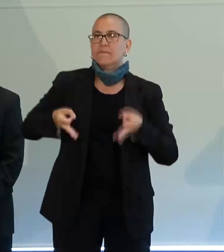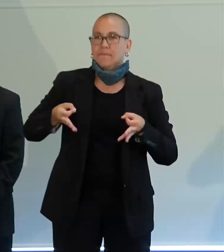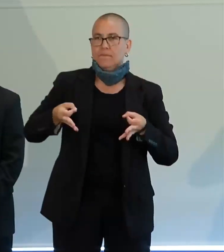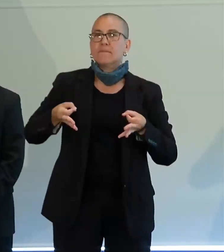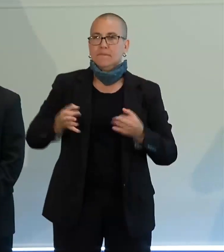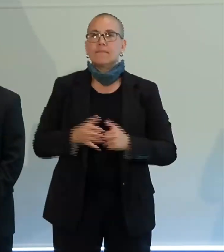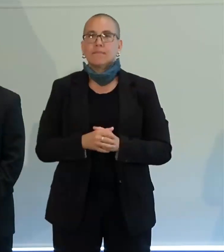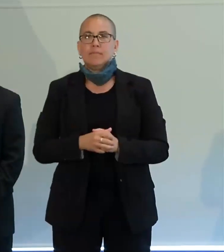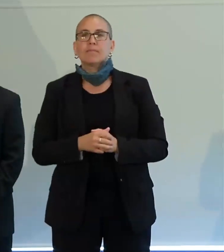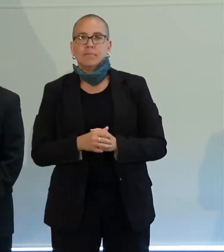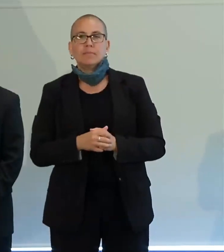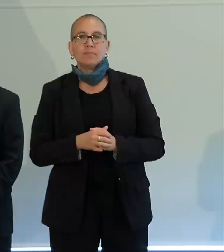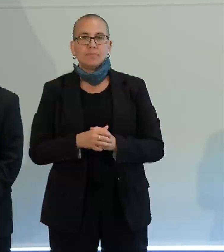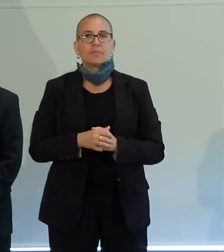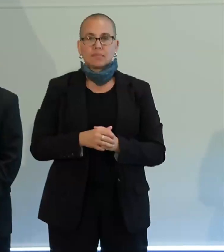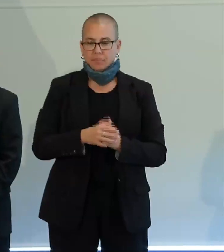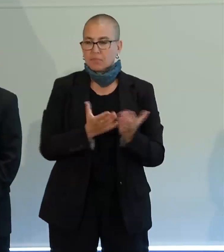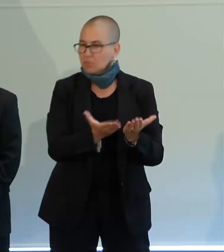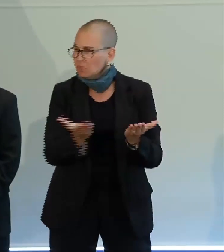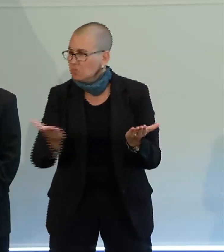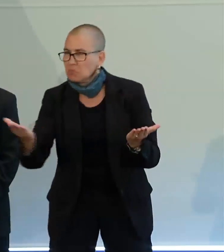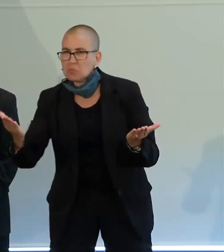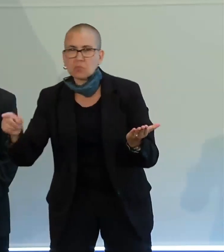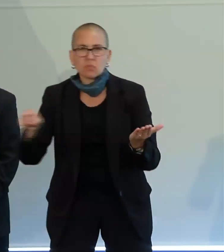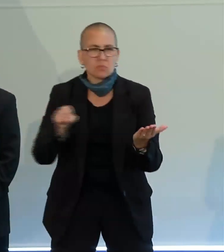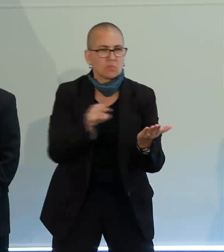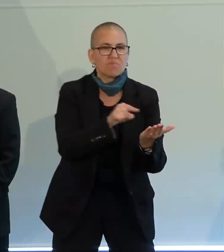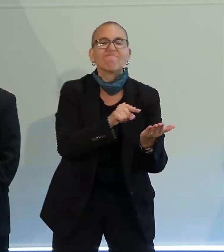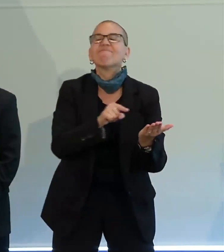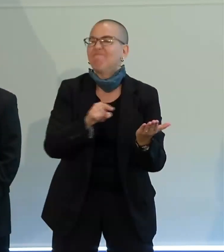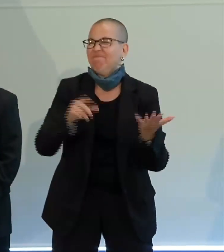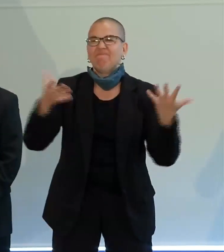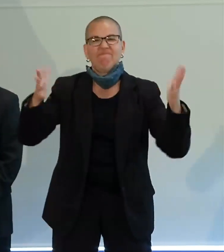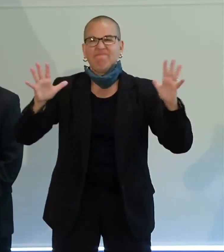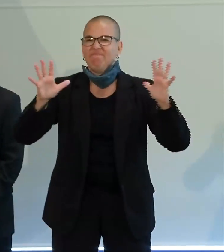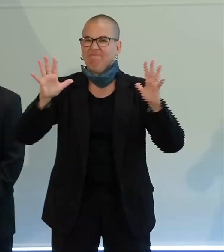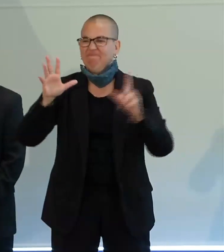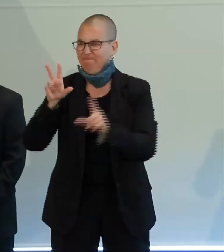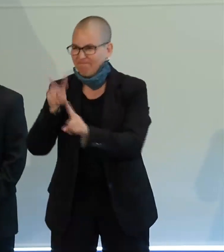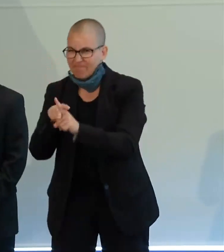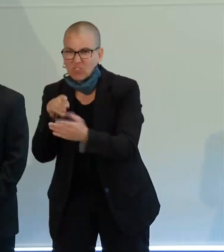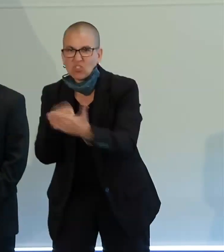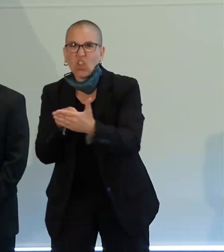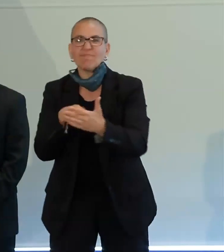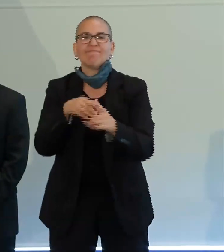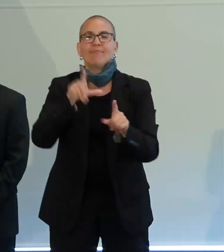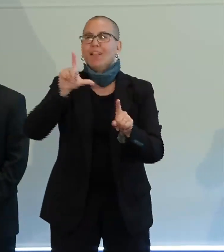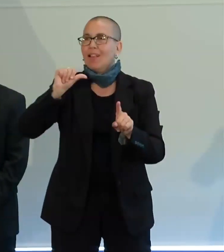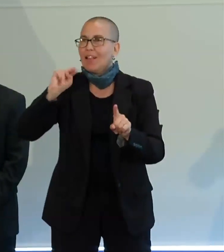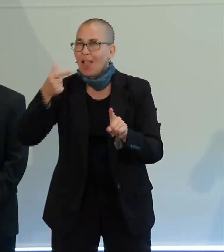made the charges based on the law that we think applies.